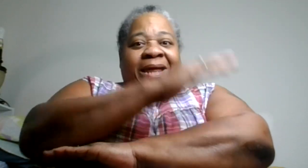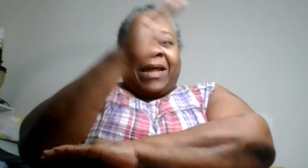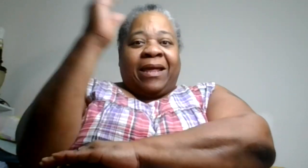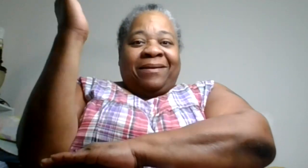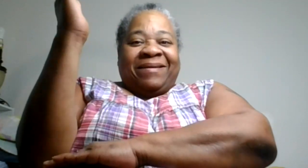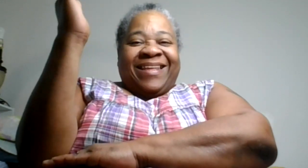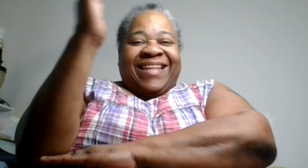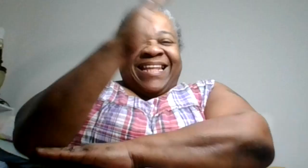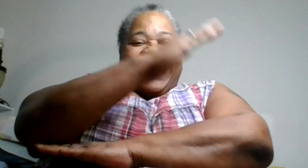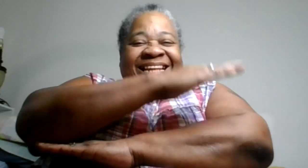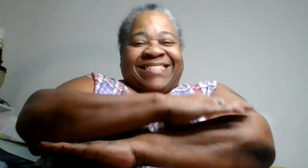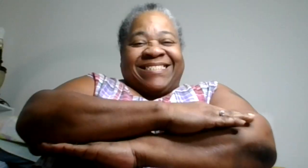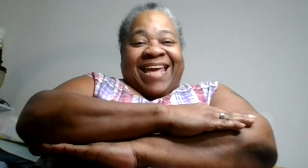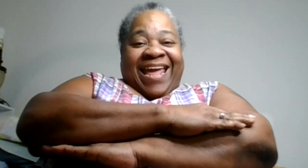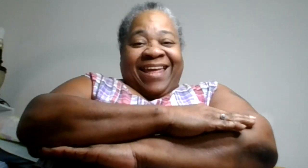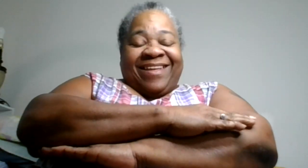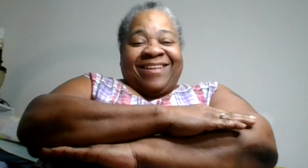hand. Day.